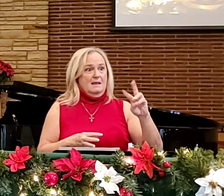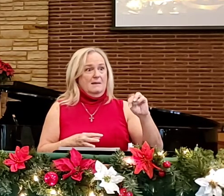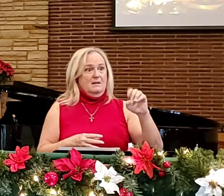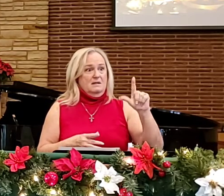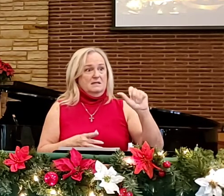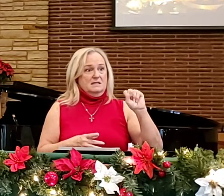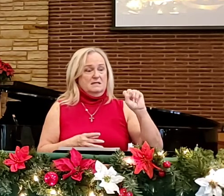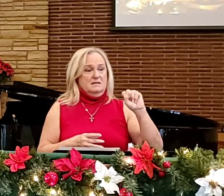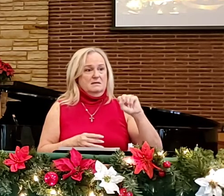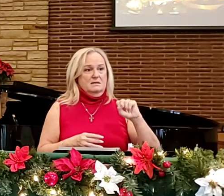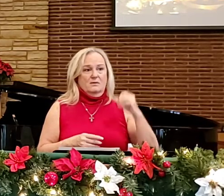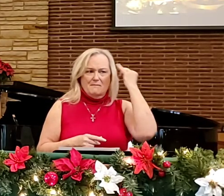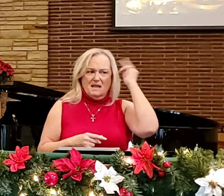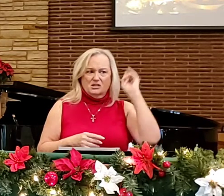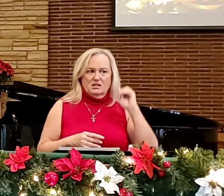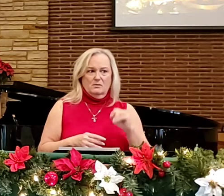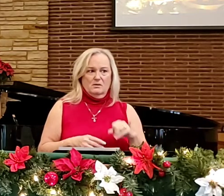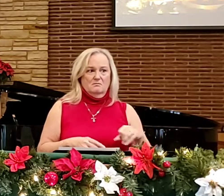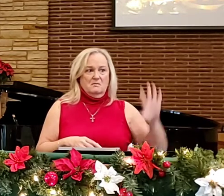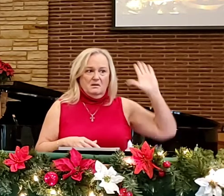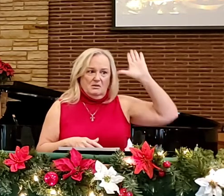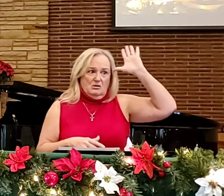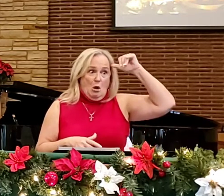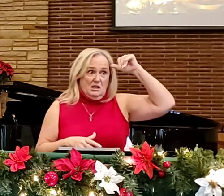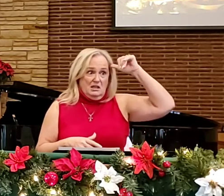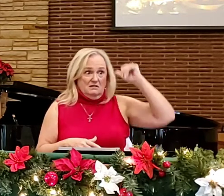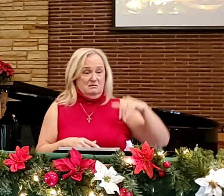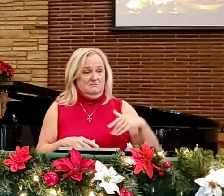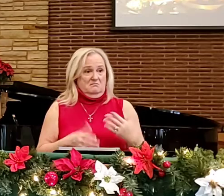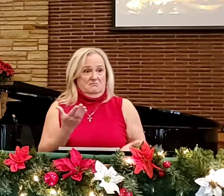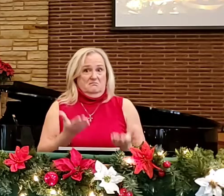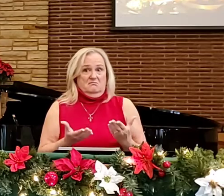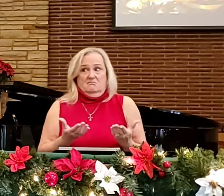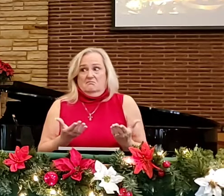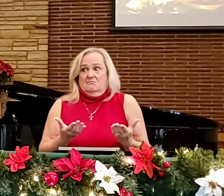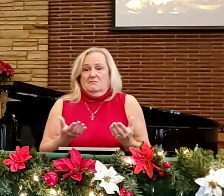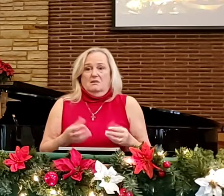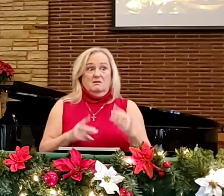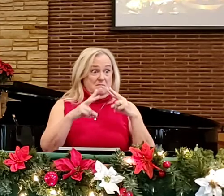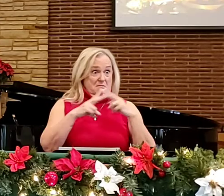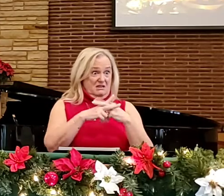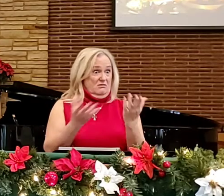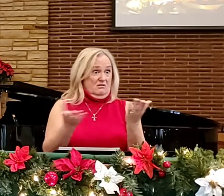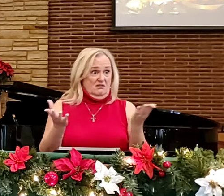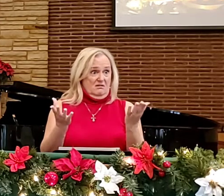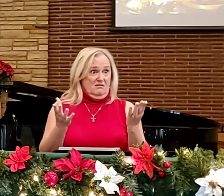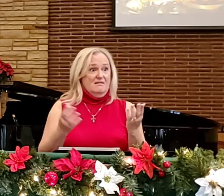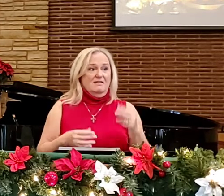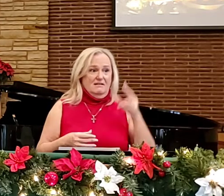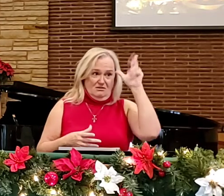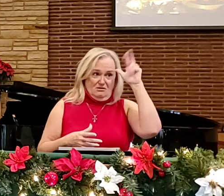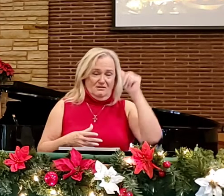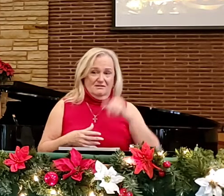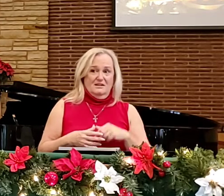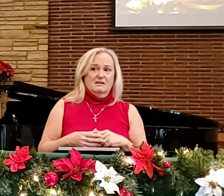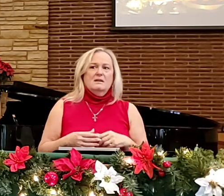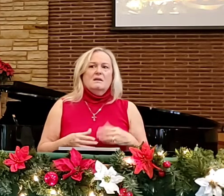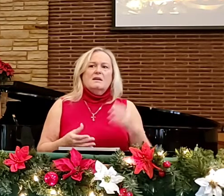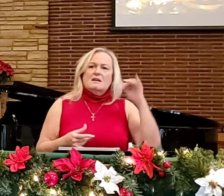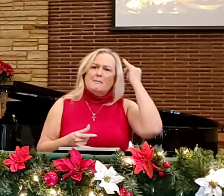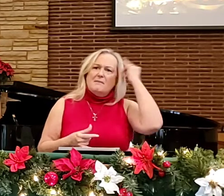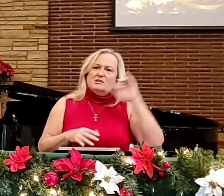We imagine there were donkeys, I suppose, because there was a manger there. We can